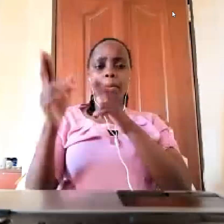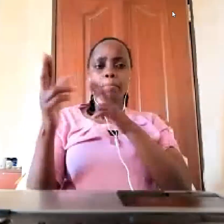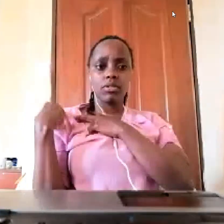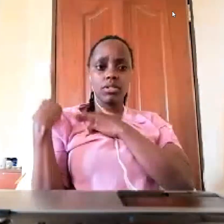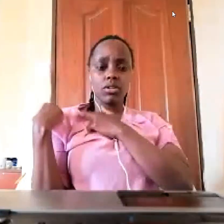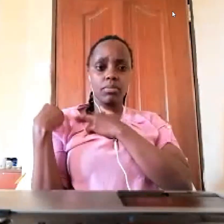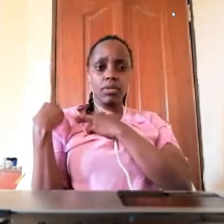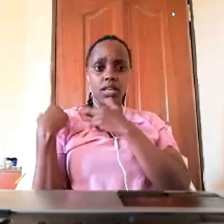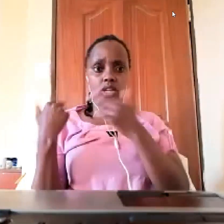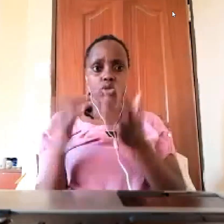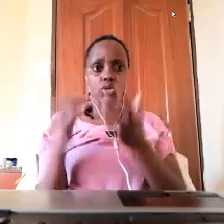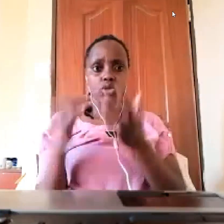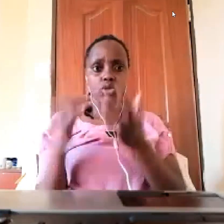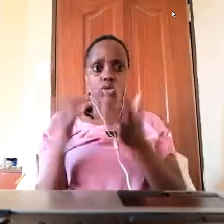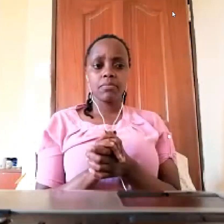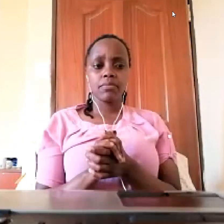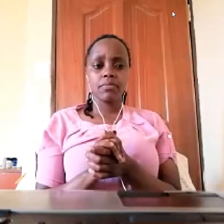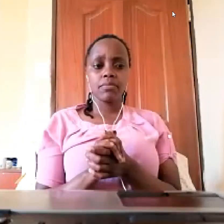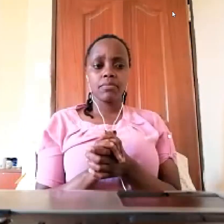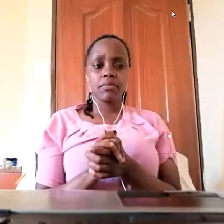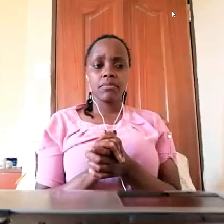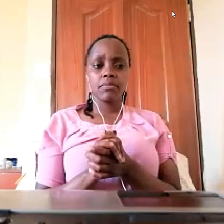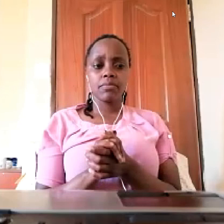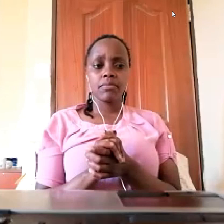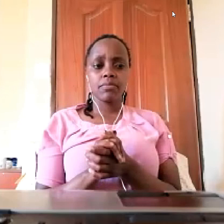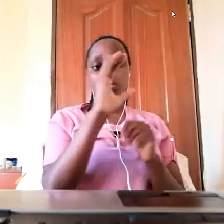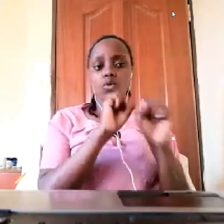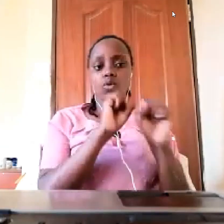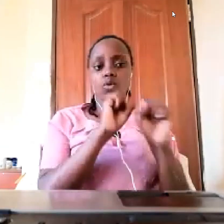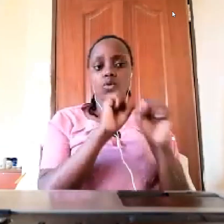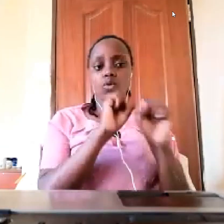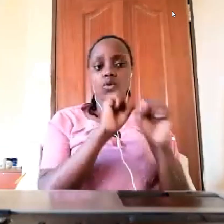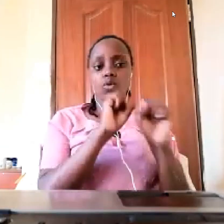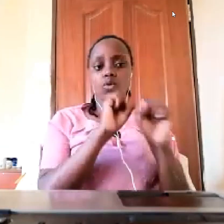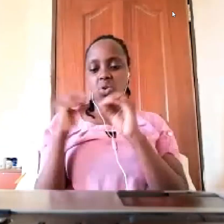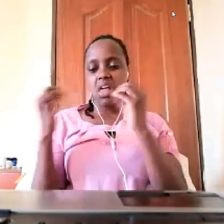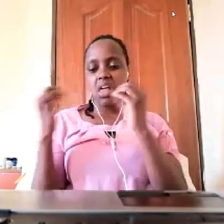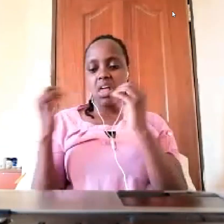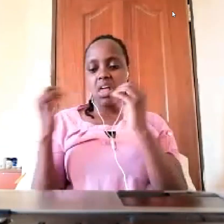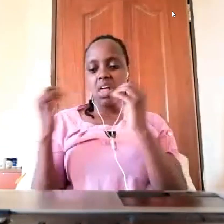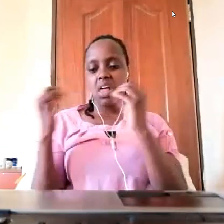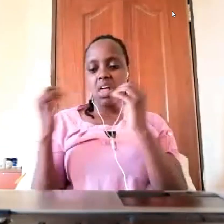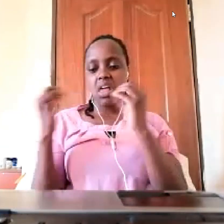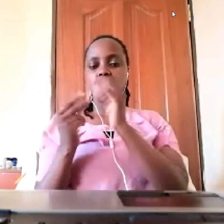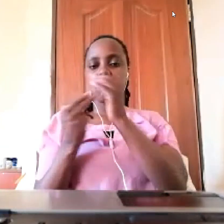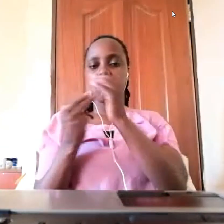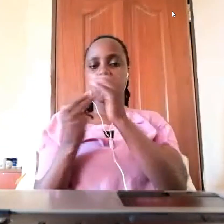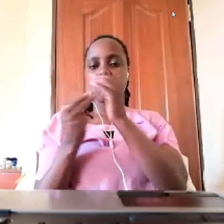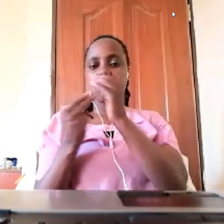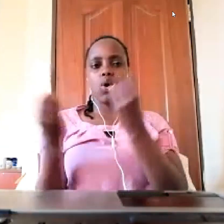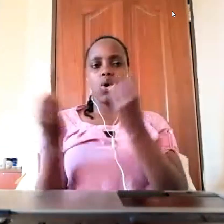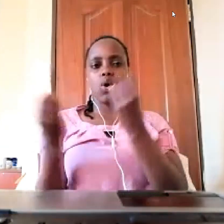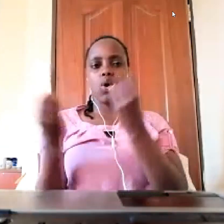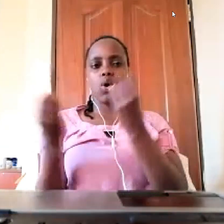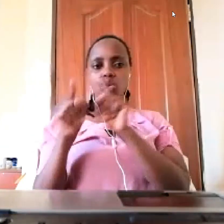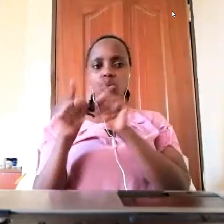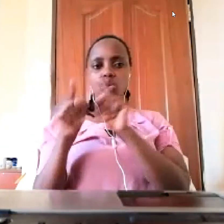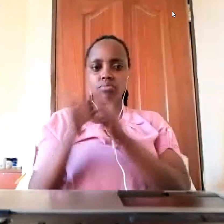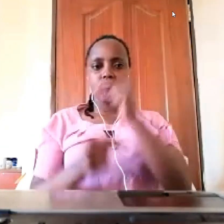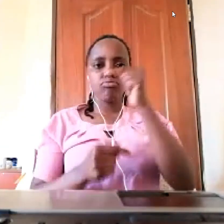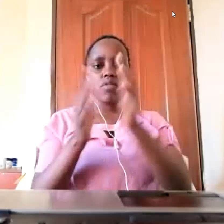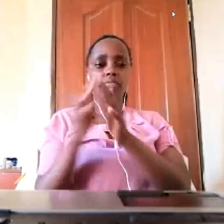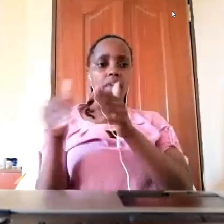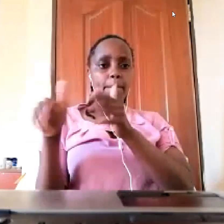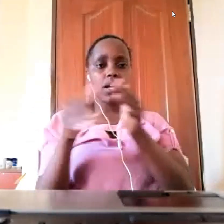reporting obligations. So together with civil society organizations and of course our partner organizations, and through our procedures